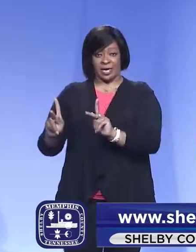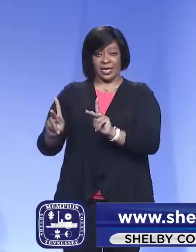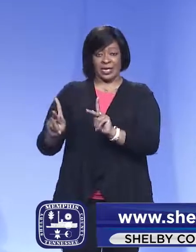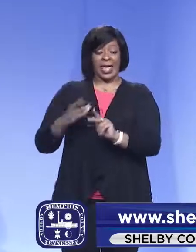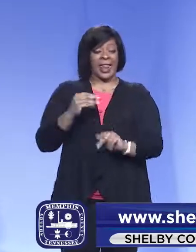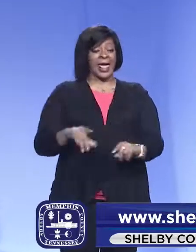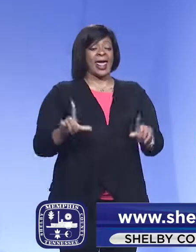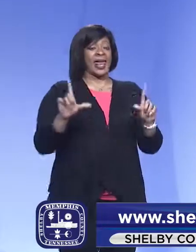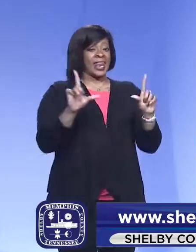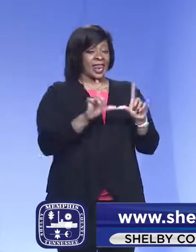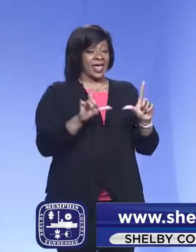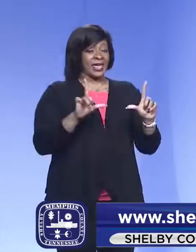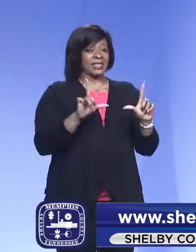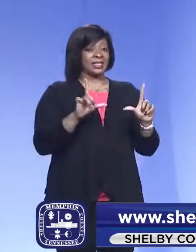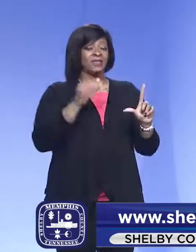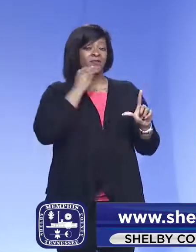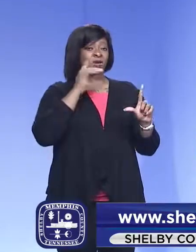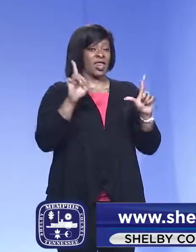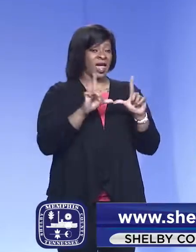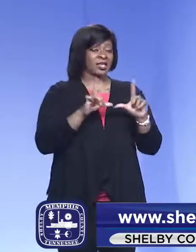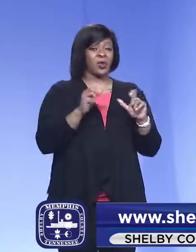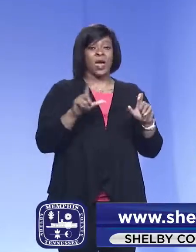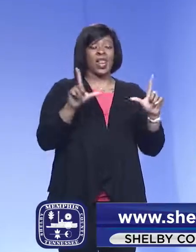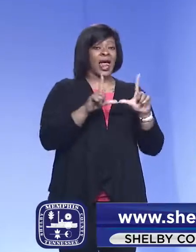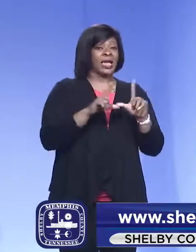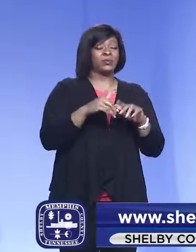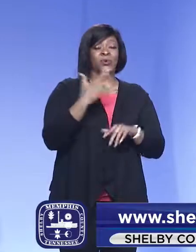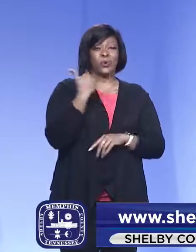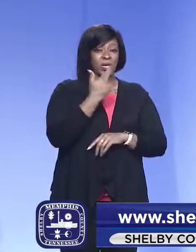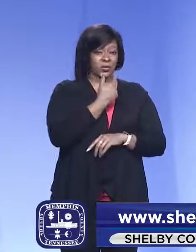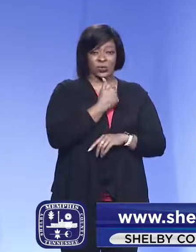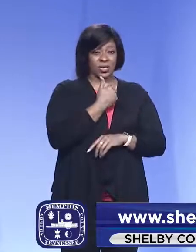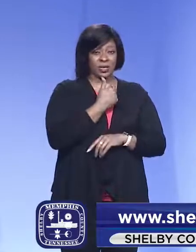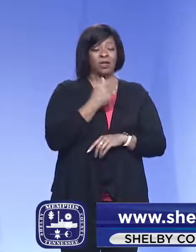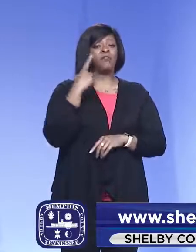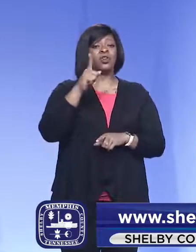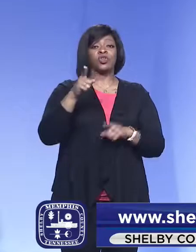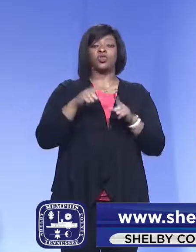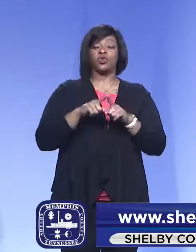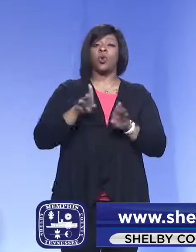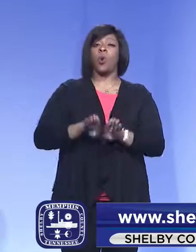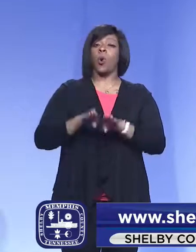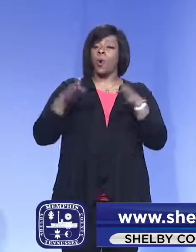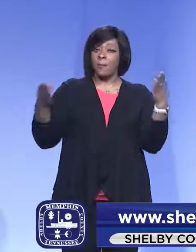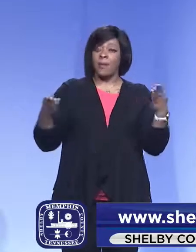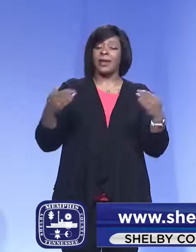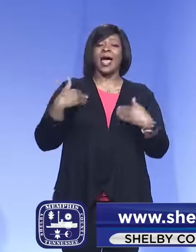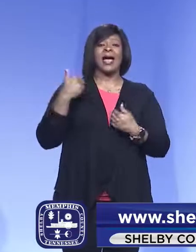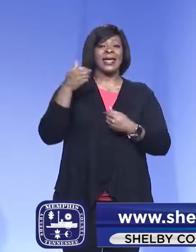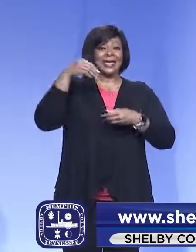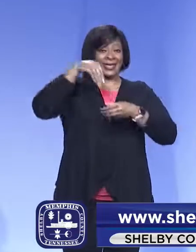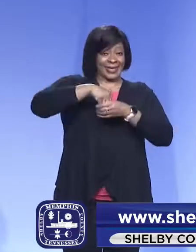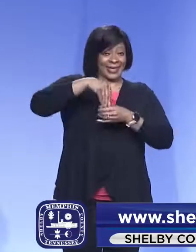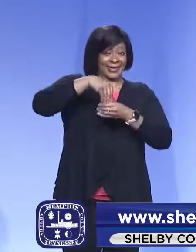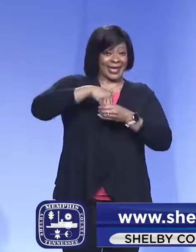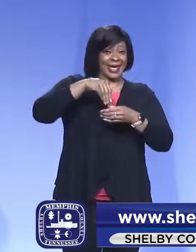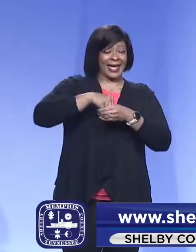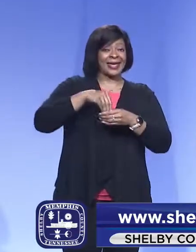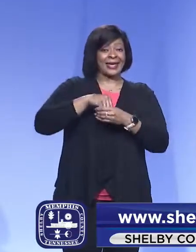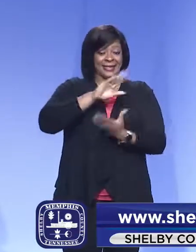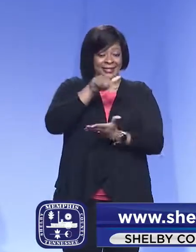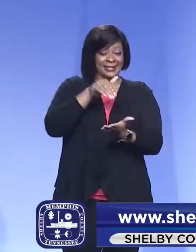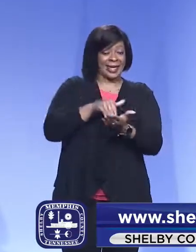a food license or license as a restaurant, in order for you to open and have